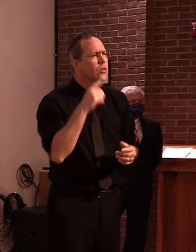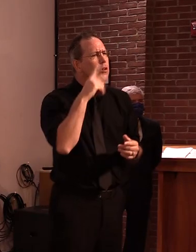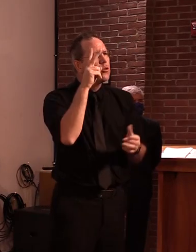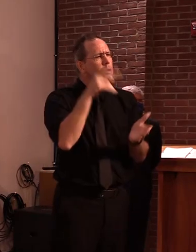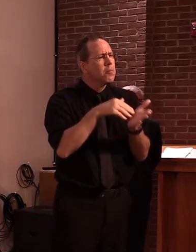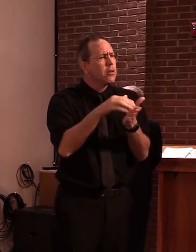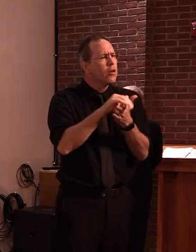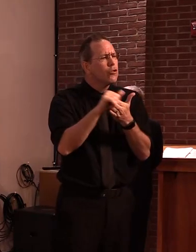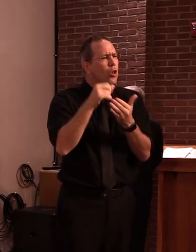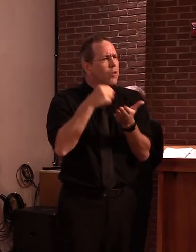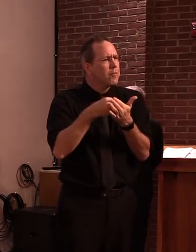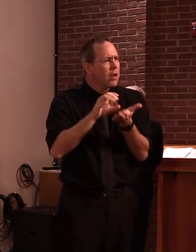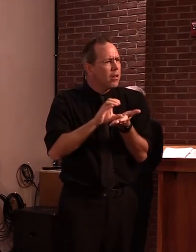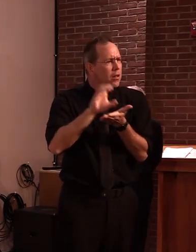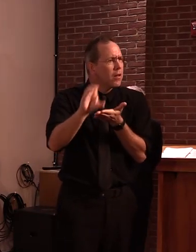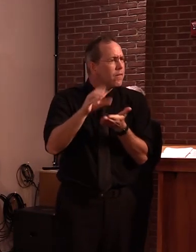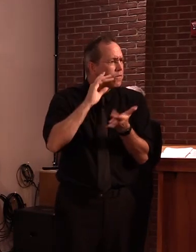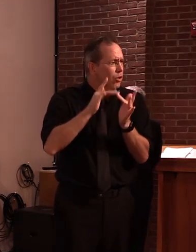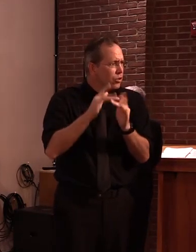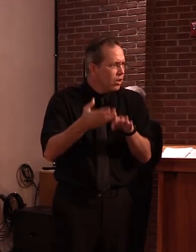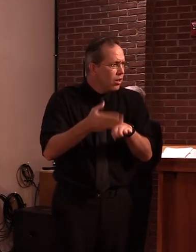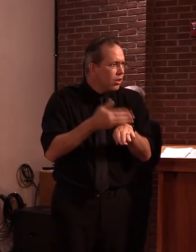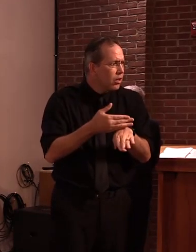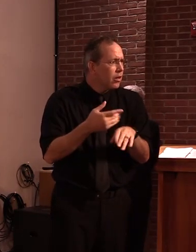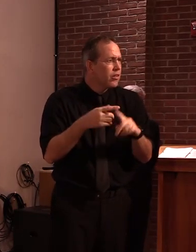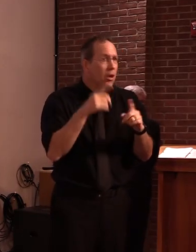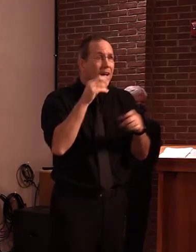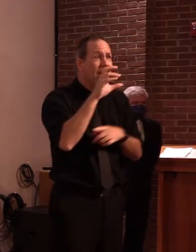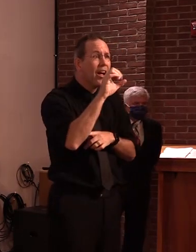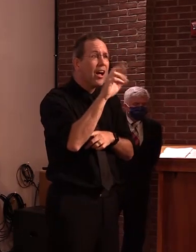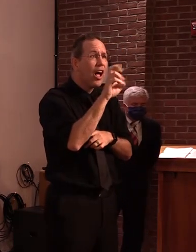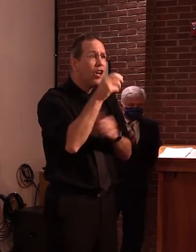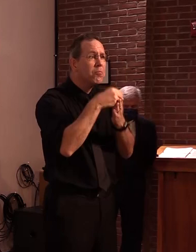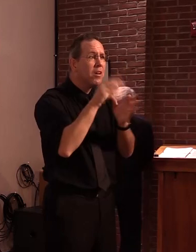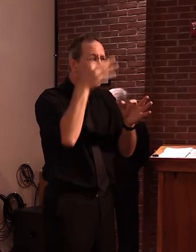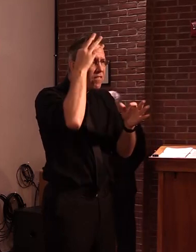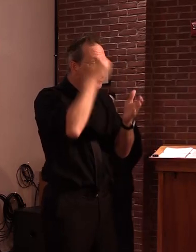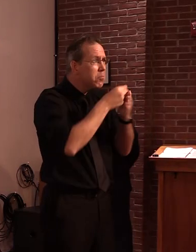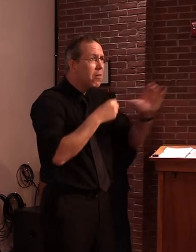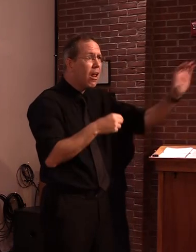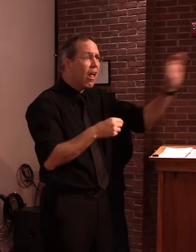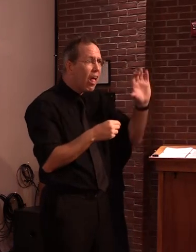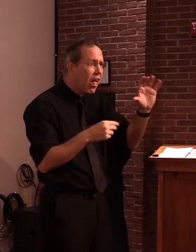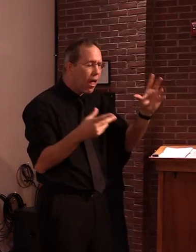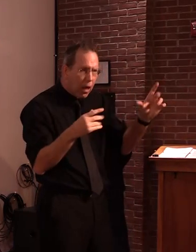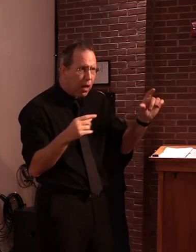on broadband from the CARES Act. I'm wondering if you have any update as to sort of where